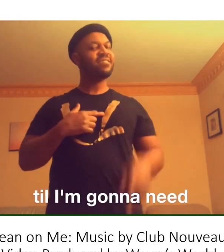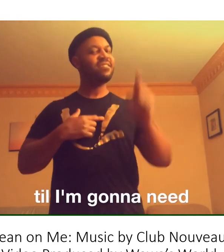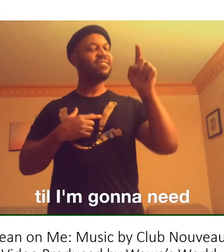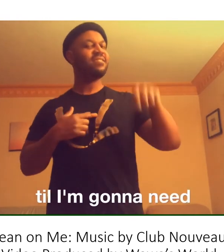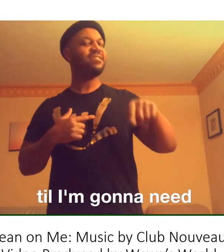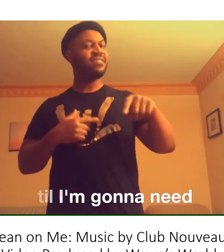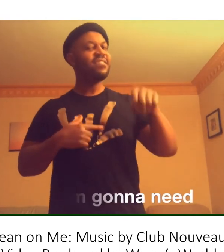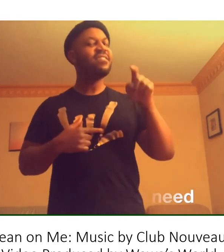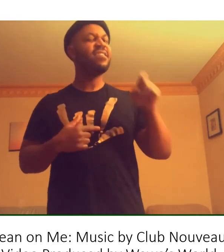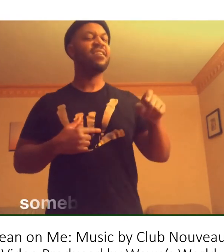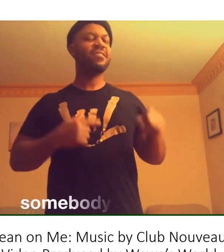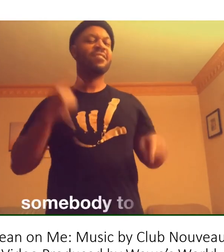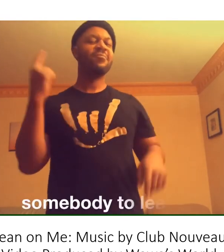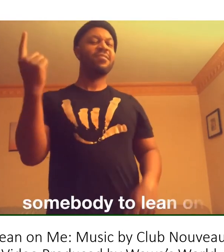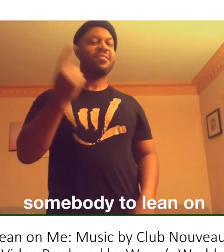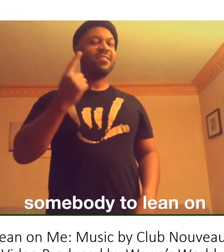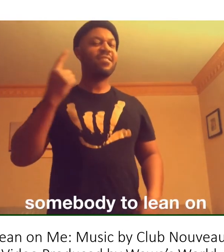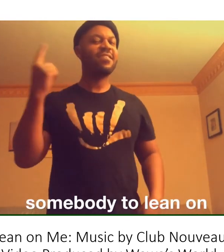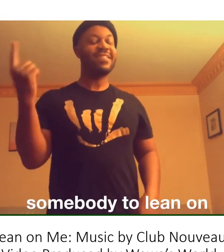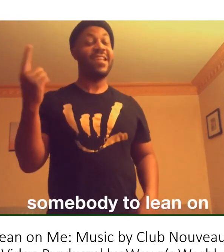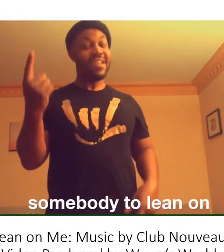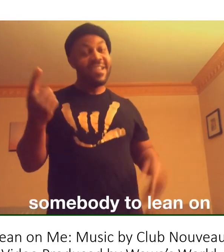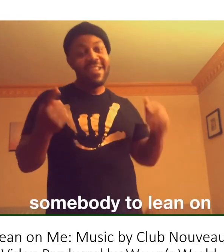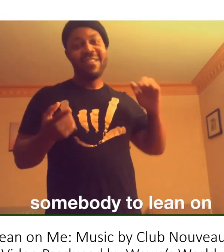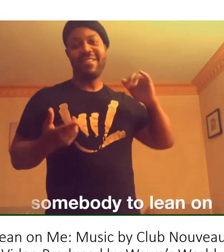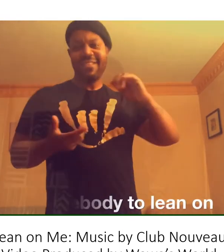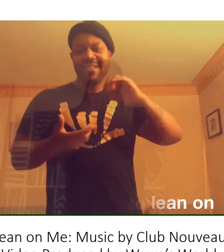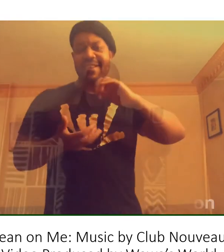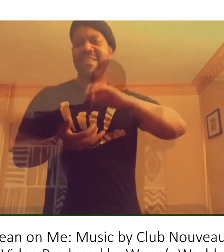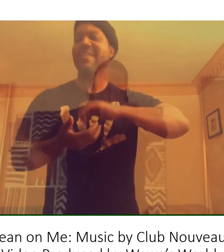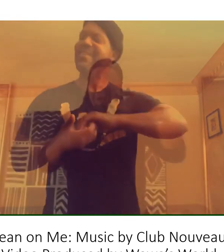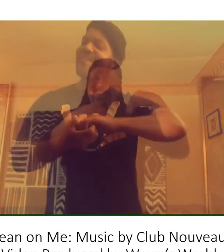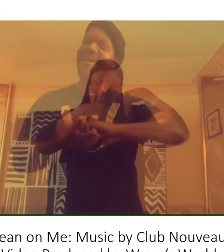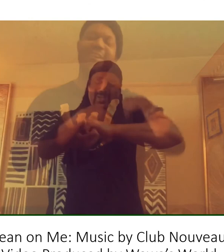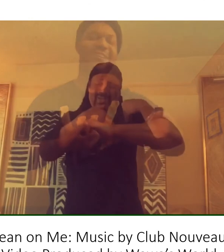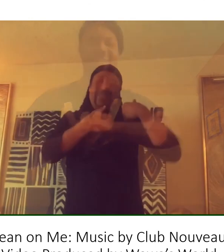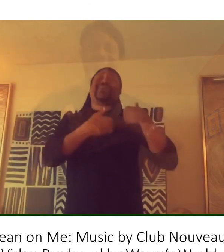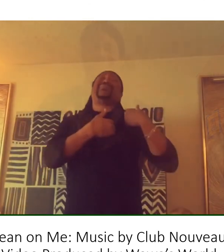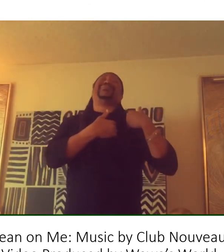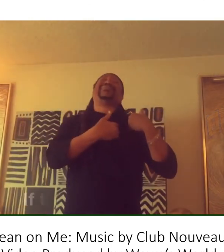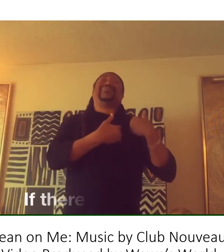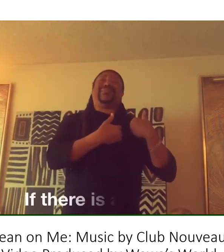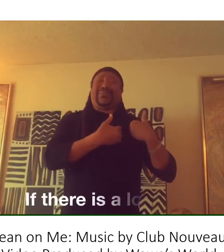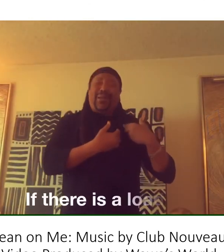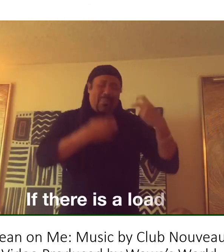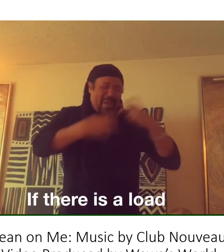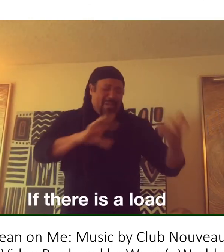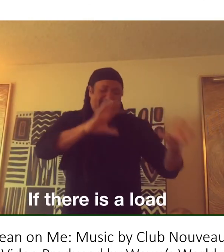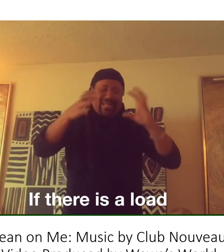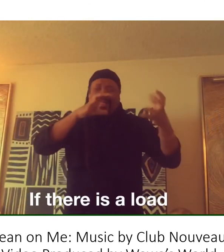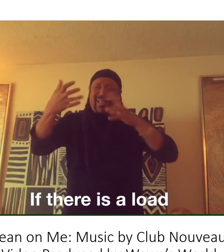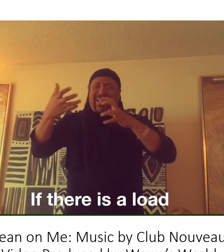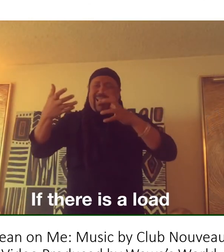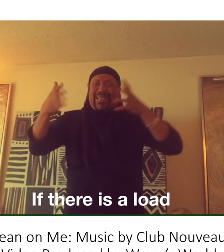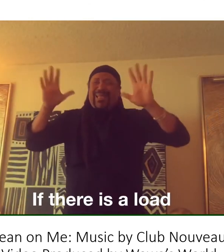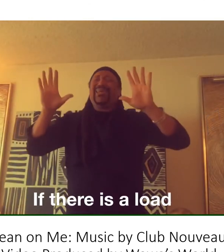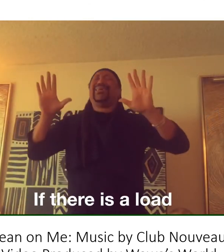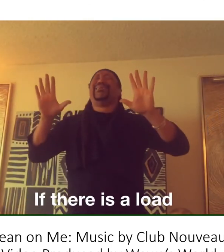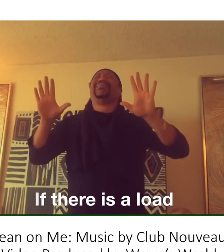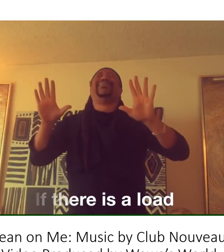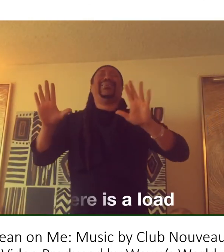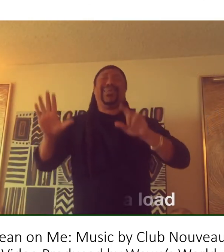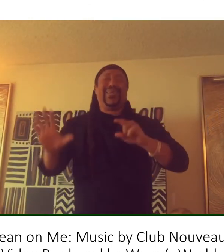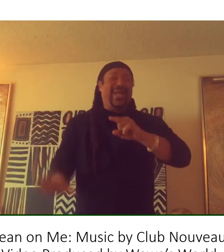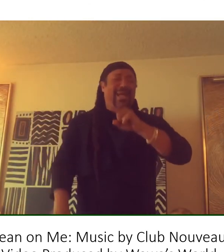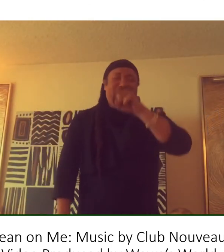need somebody to lean on. If there is